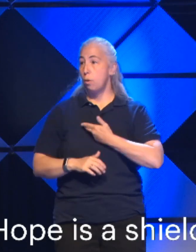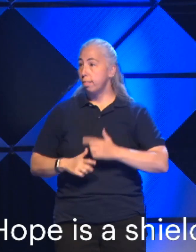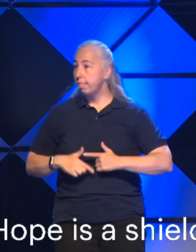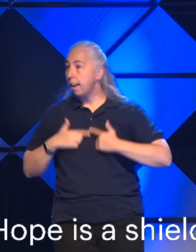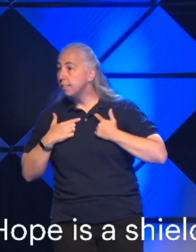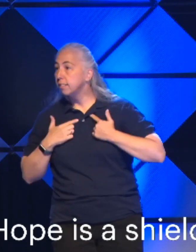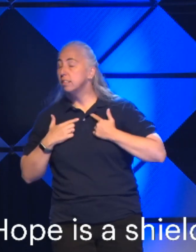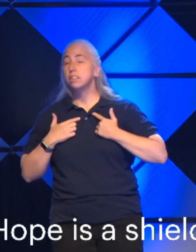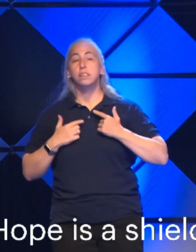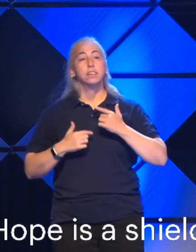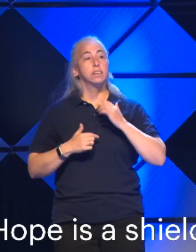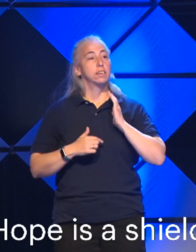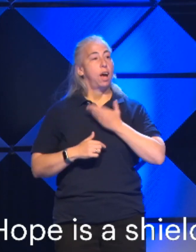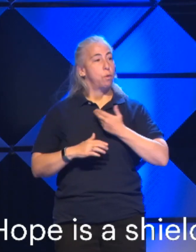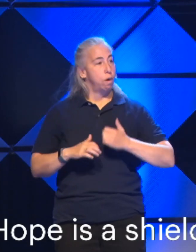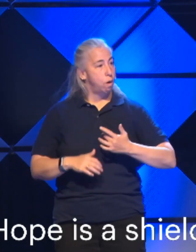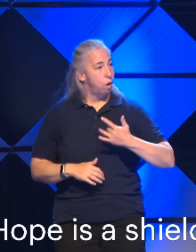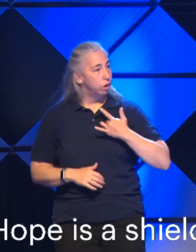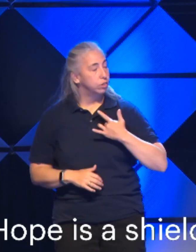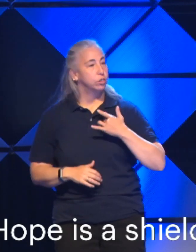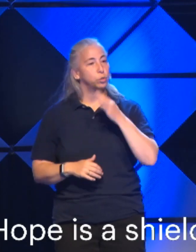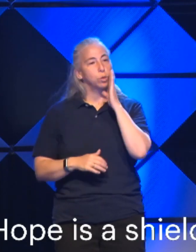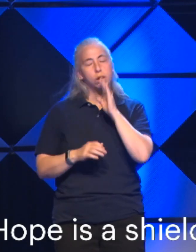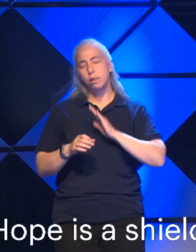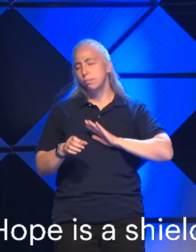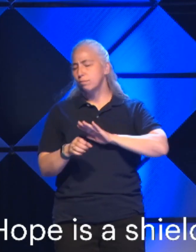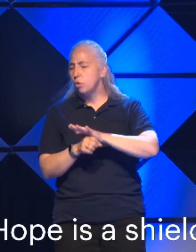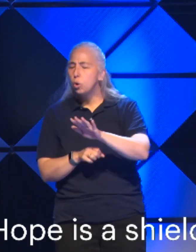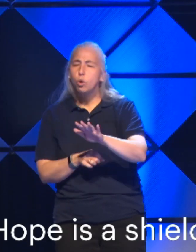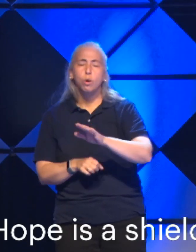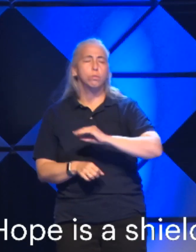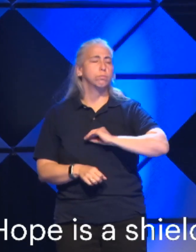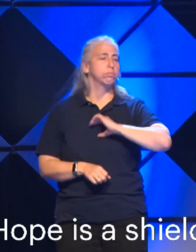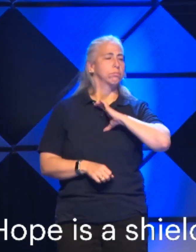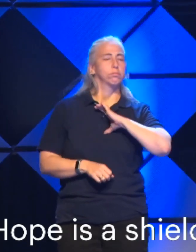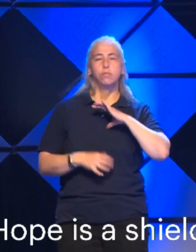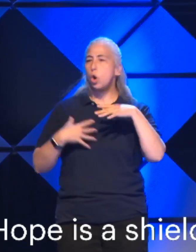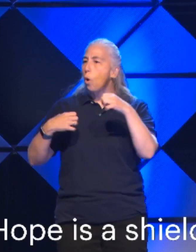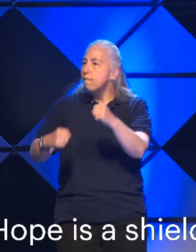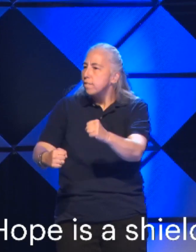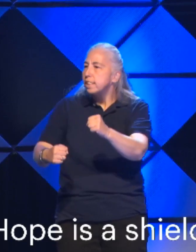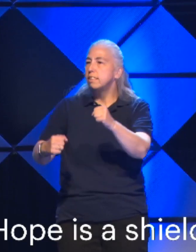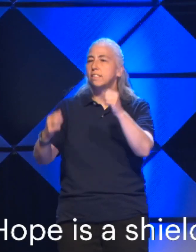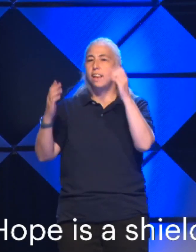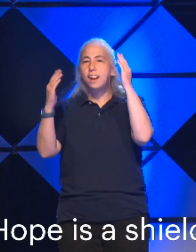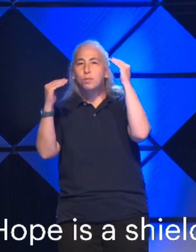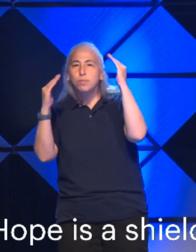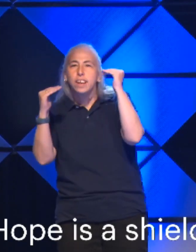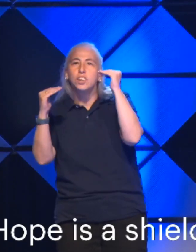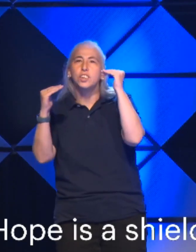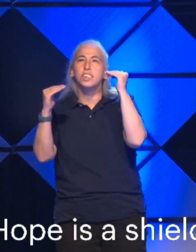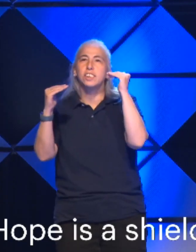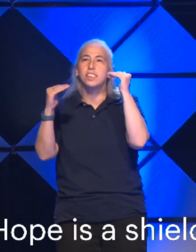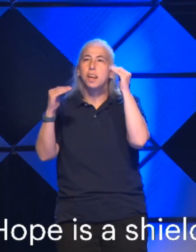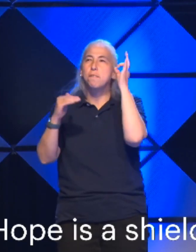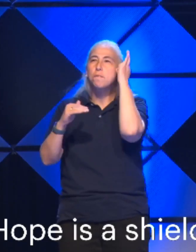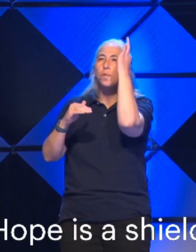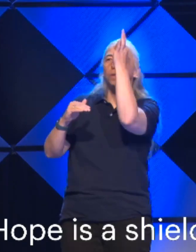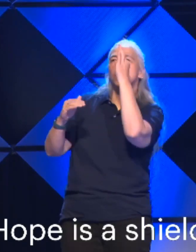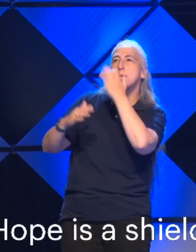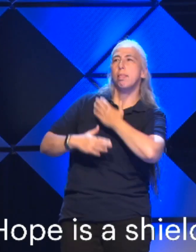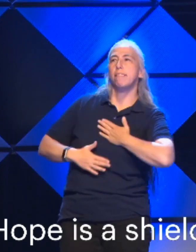will be filled with hope, with this confidence and expectation, with pleasure regarding the